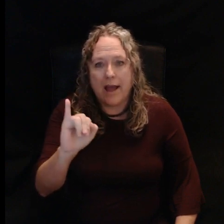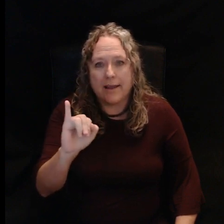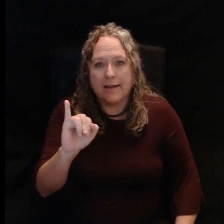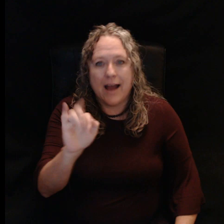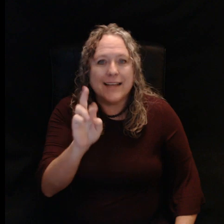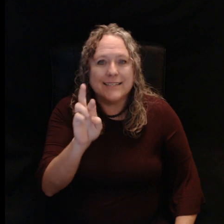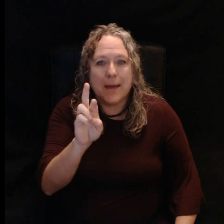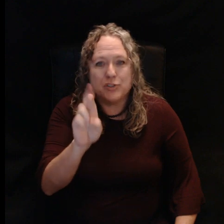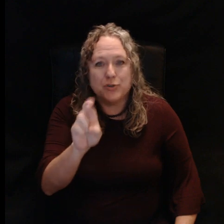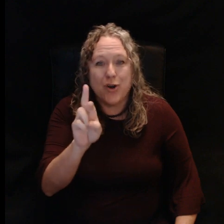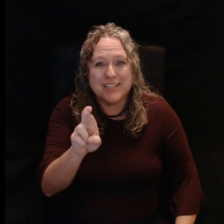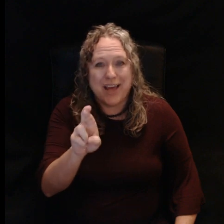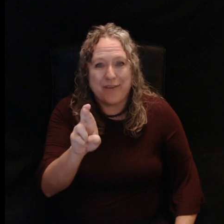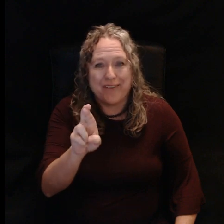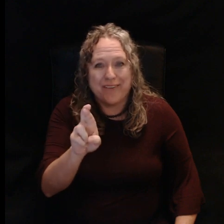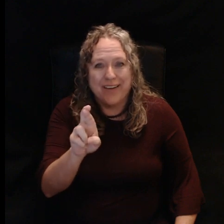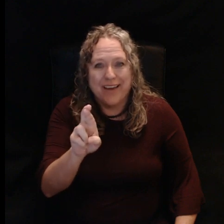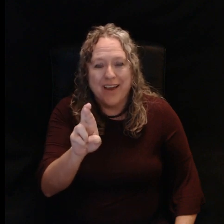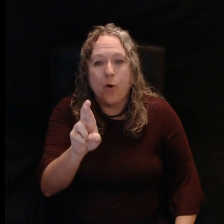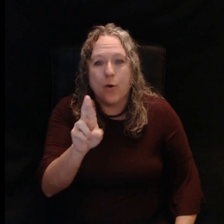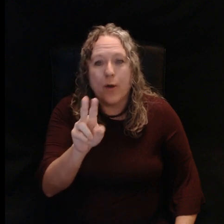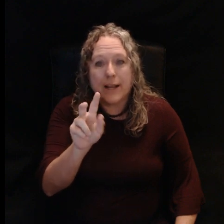Torri. I tap two R's together. Or I could do